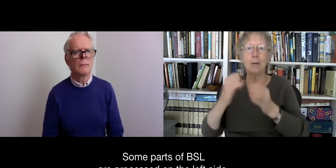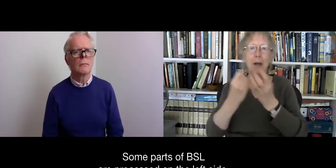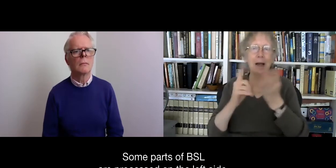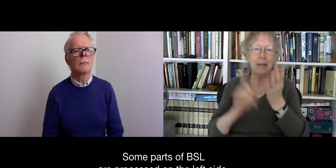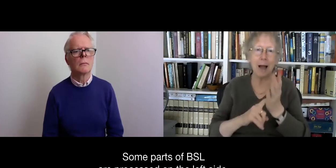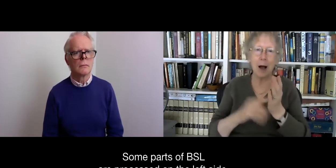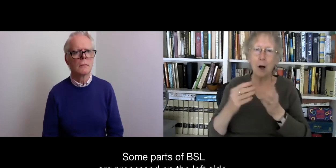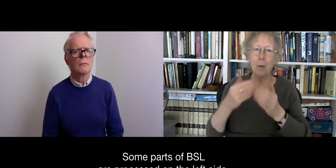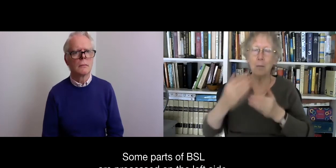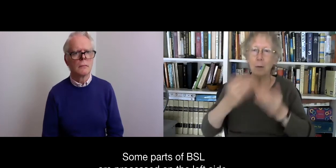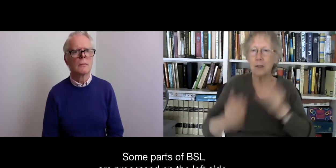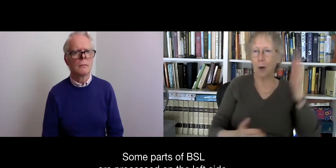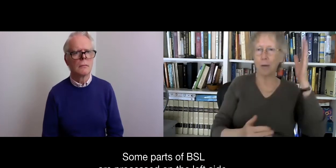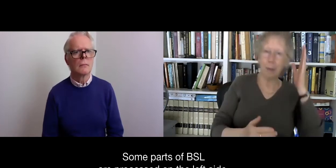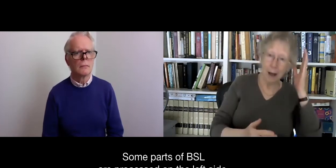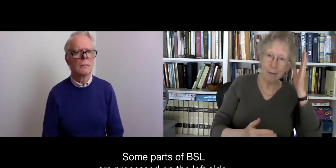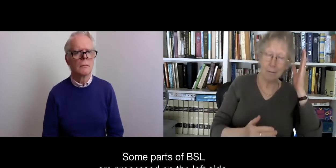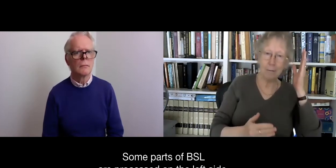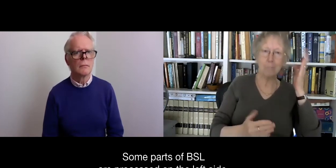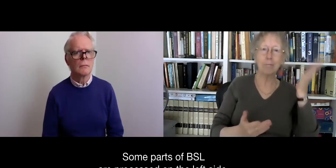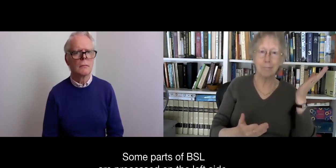Some parts of BSL are processed on the left side.